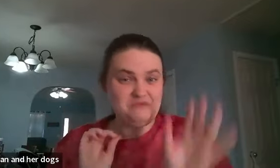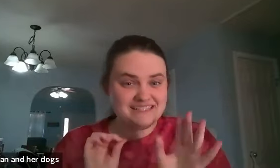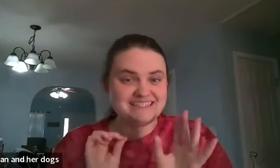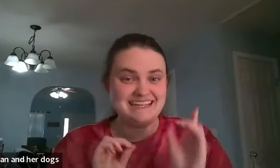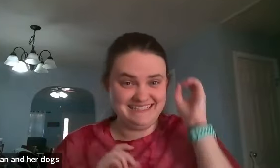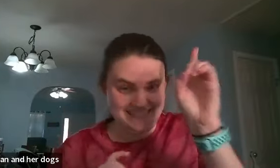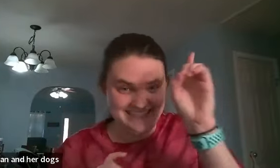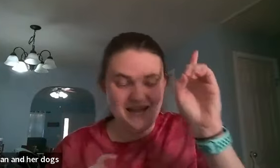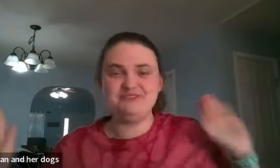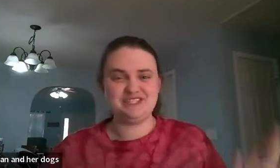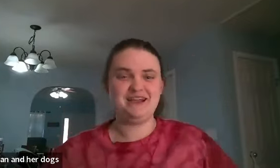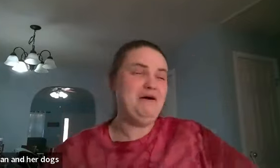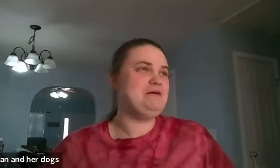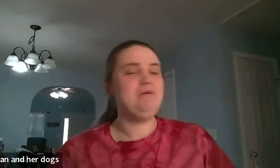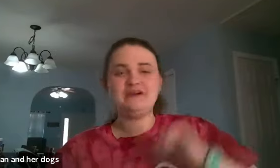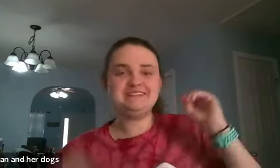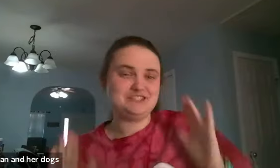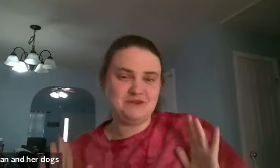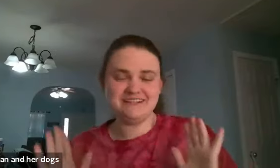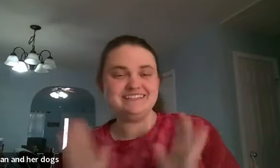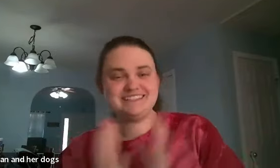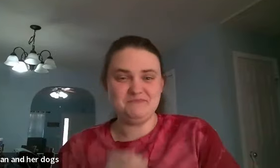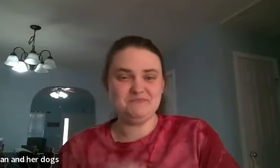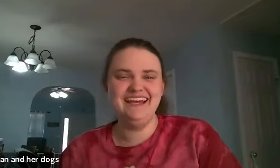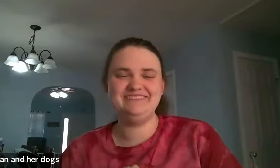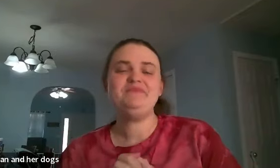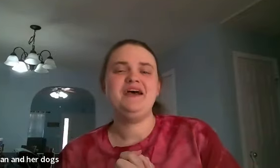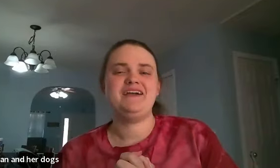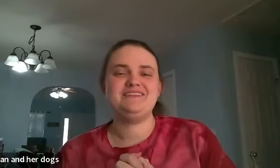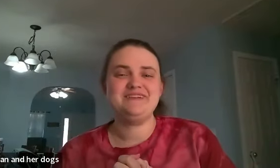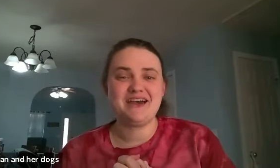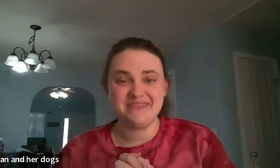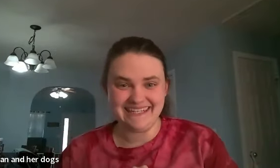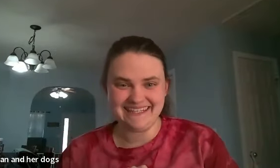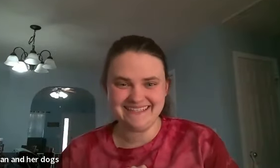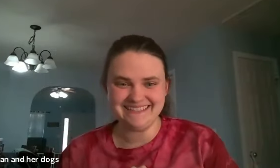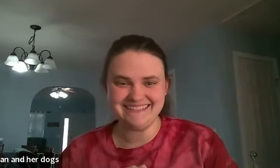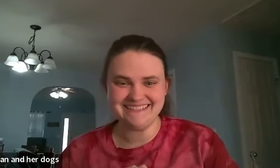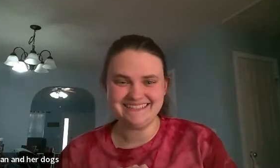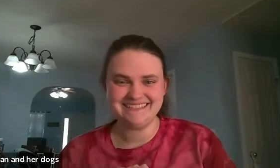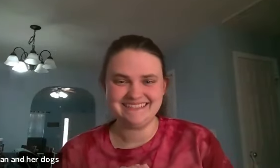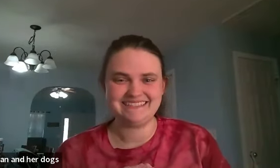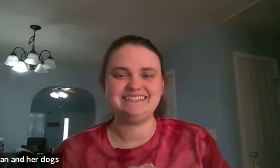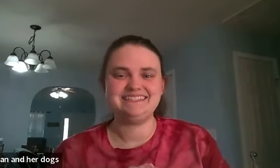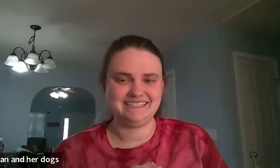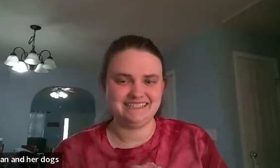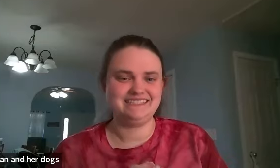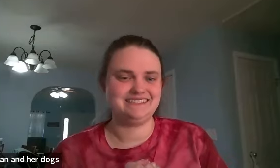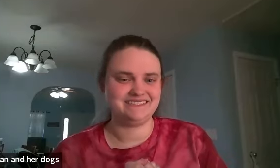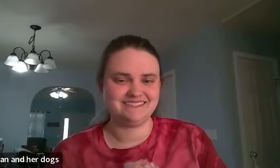everyone say D, I'm just like, oh, proud teacher moment. Sorry. All right, then we have E. E,